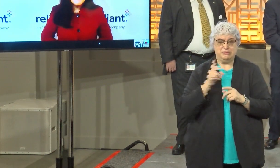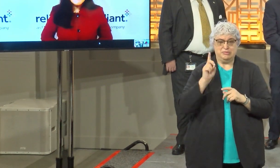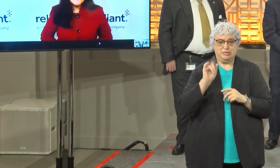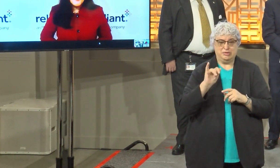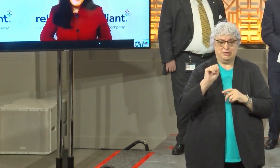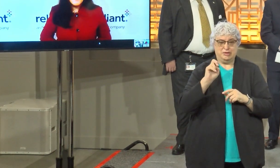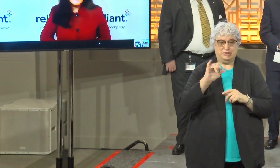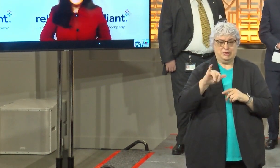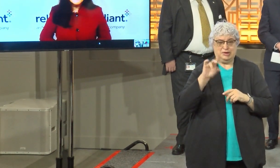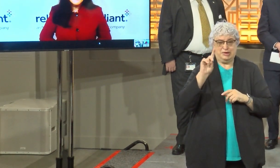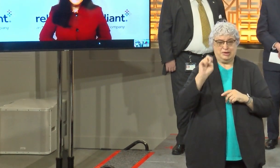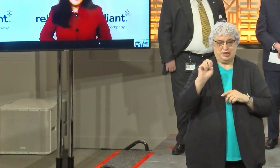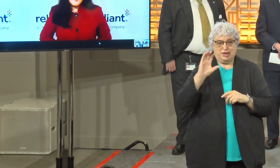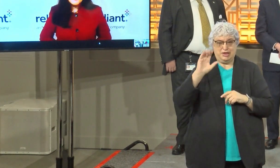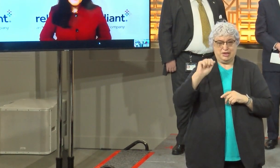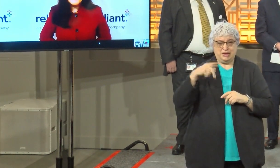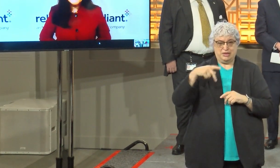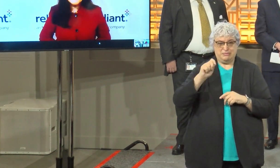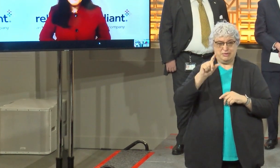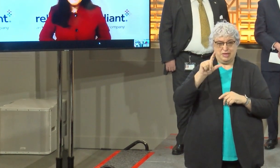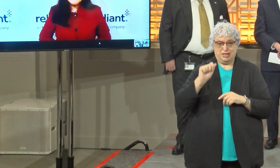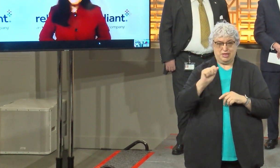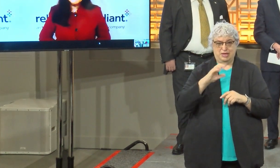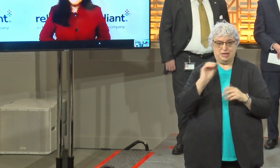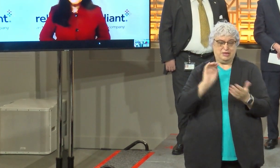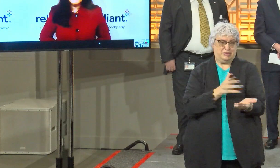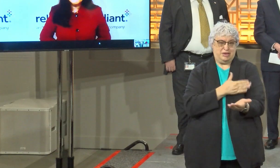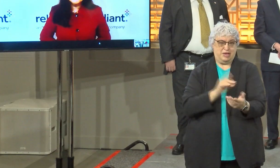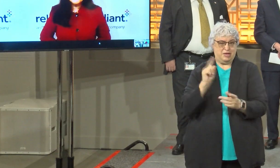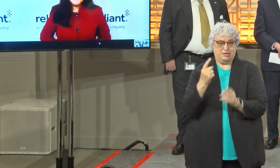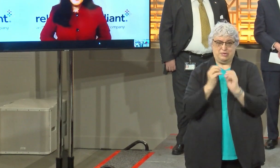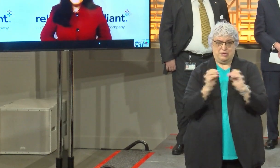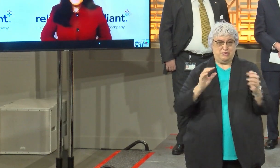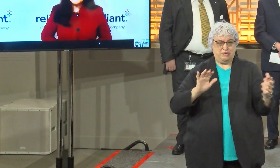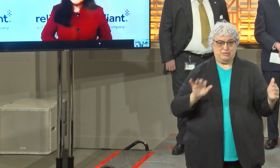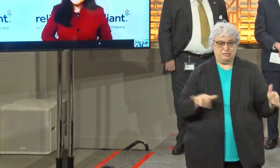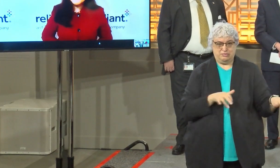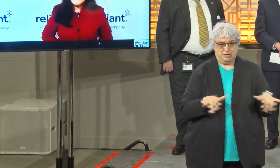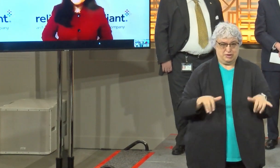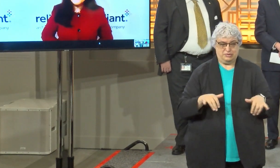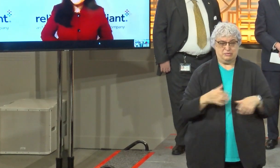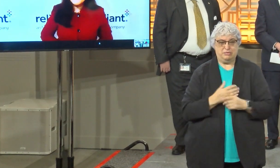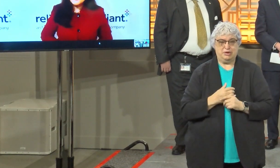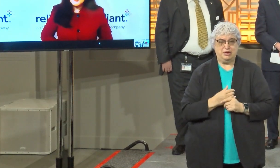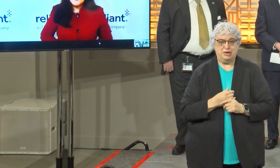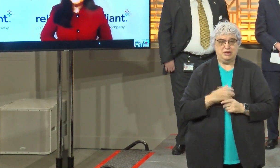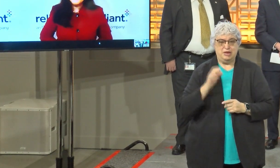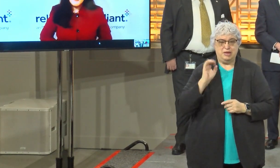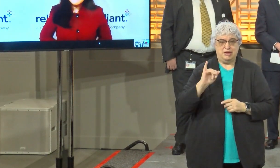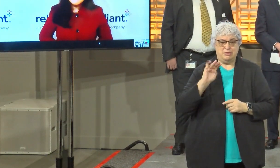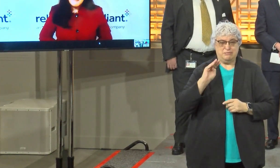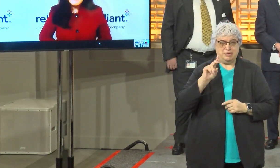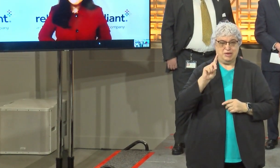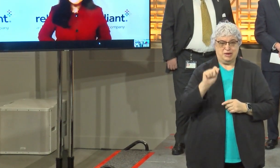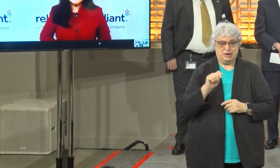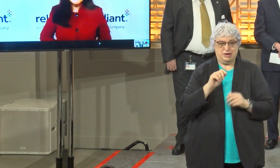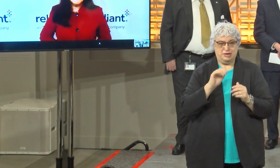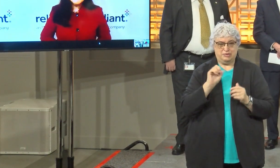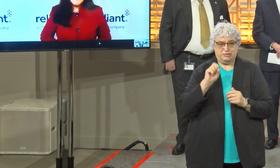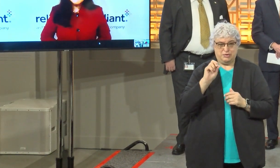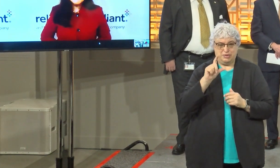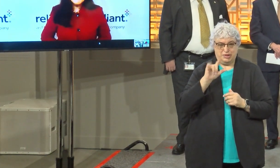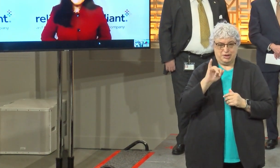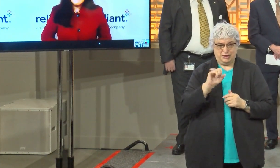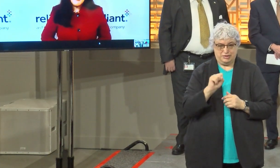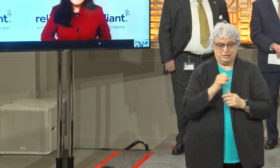D. Capella, an a cappella singing sensation. Amanda Solis with Jay Dance, a